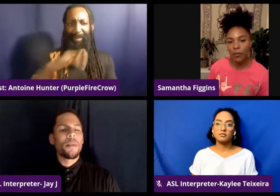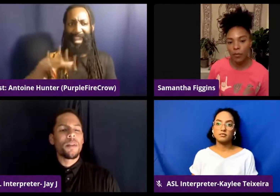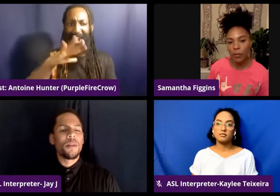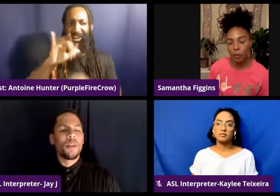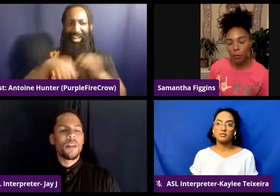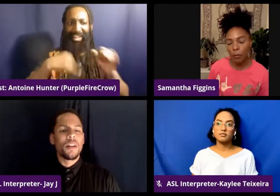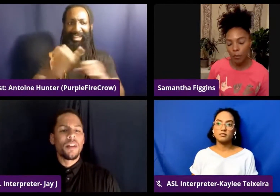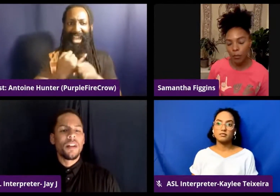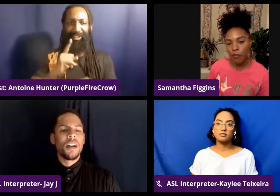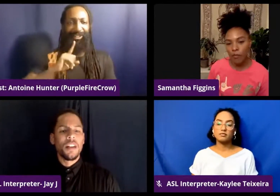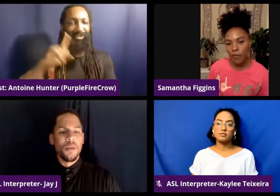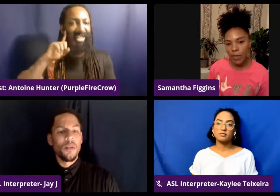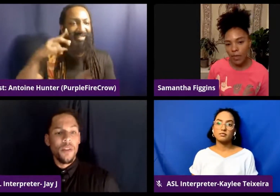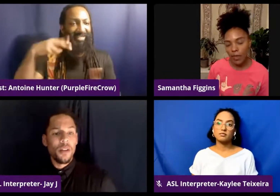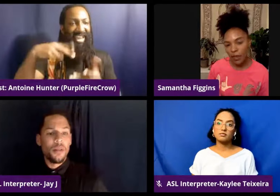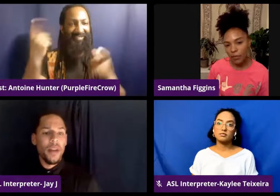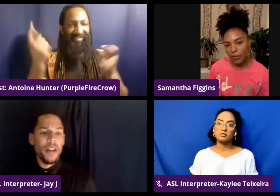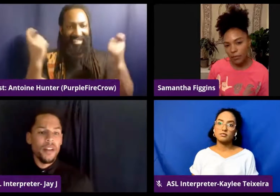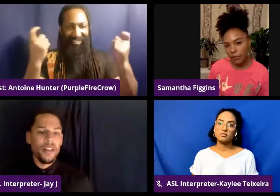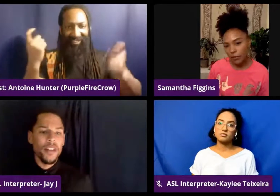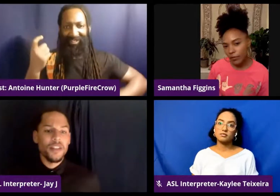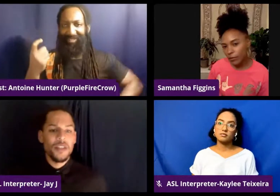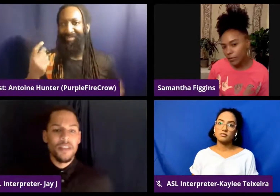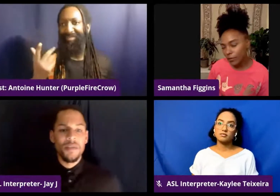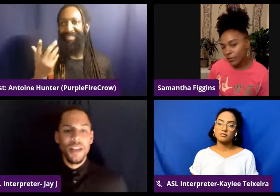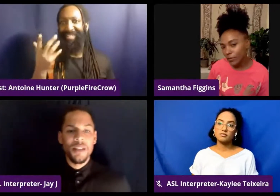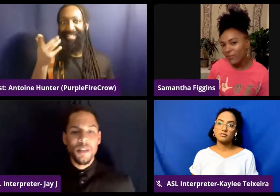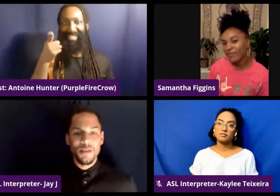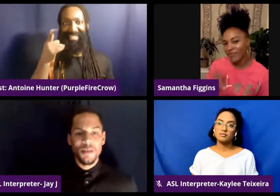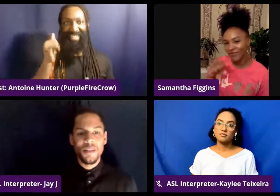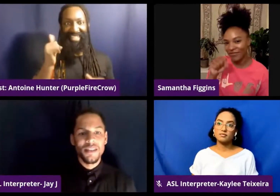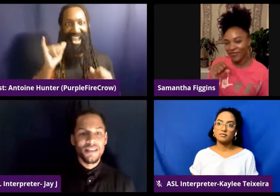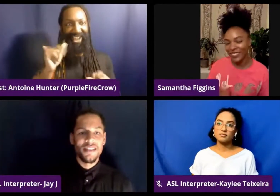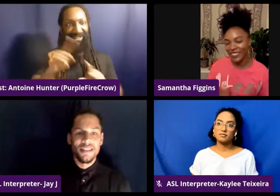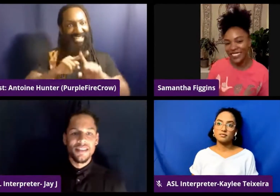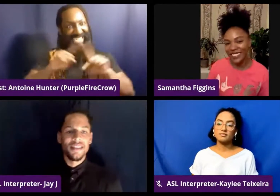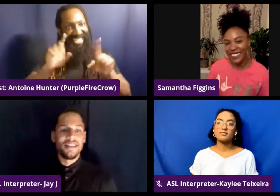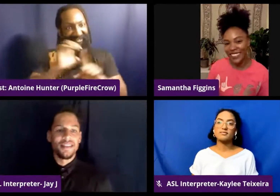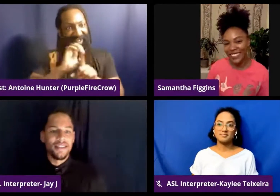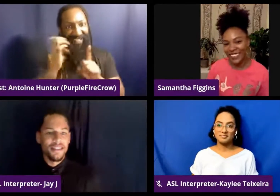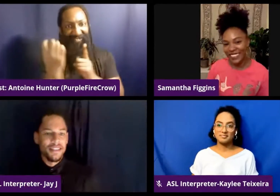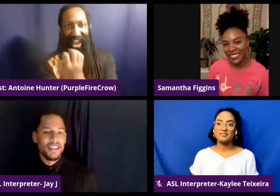I remember you were involved in the Bay Area International Deaf Dance Festival.